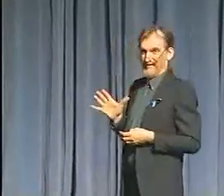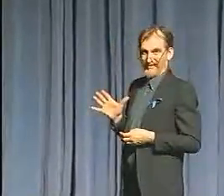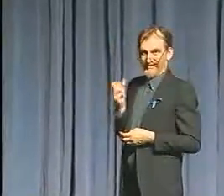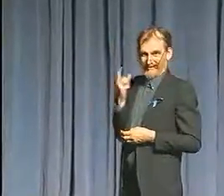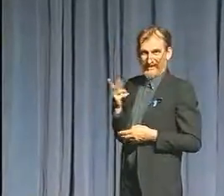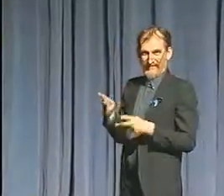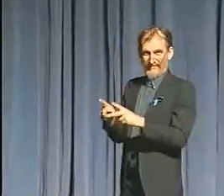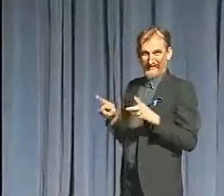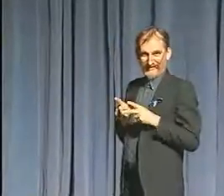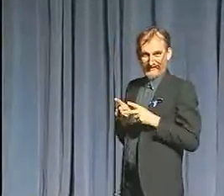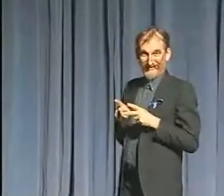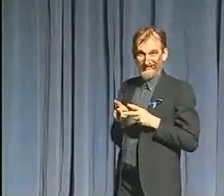with